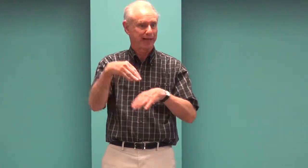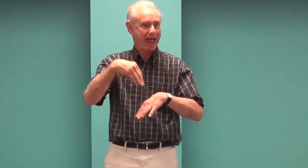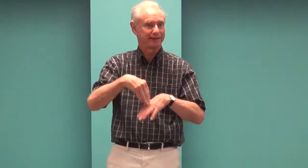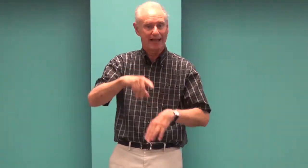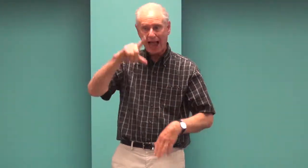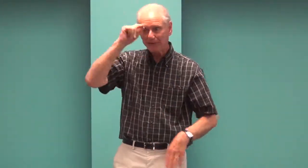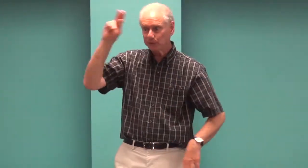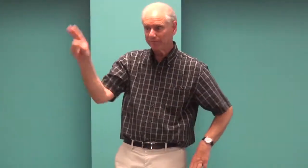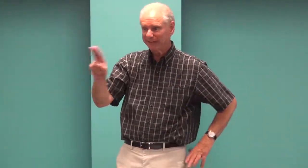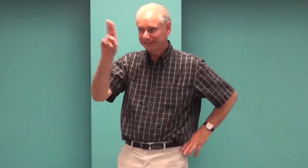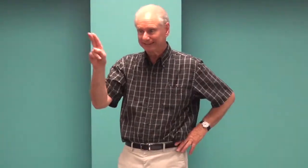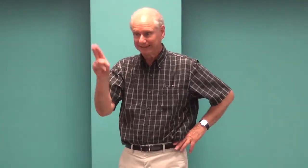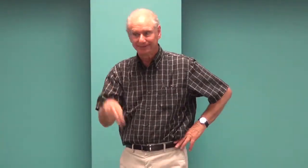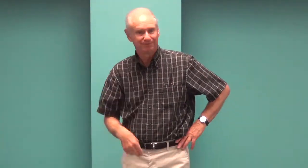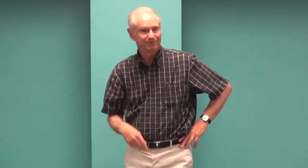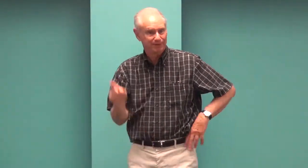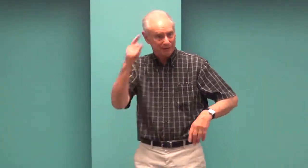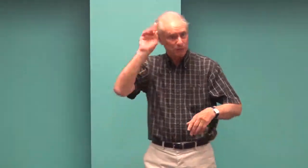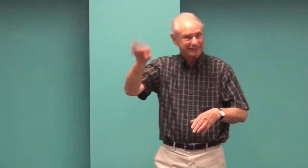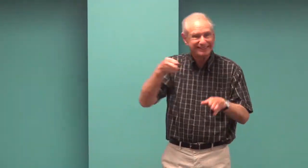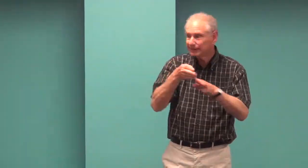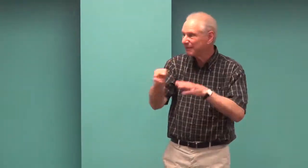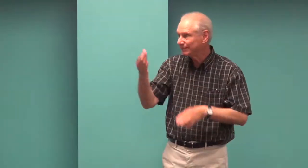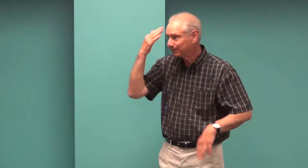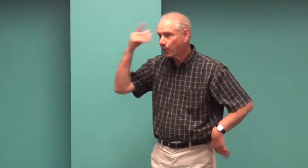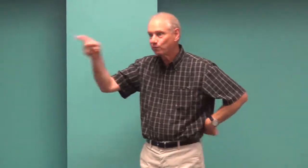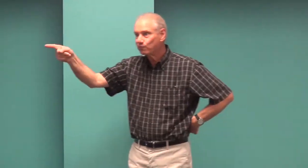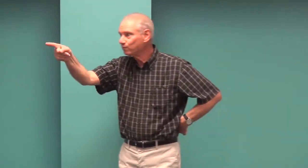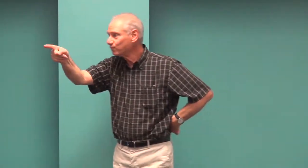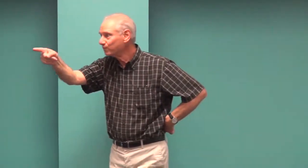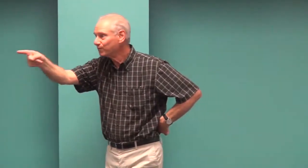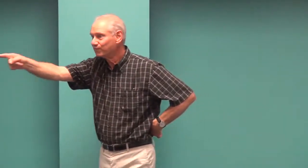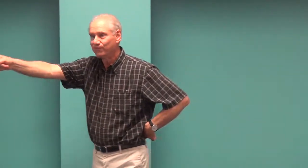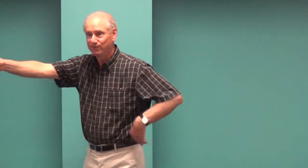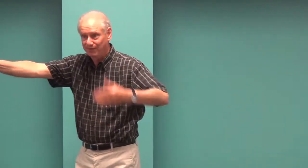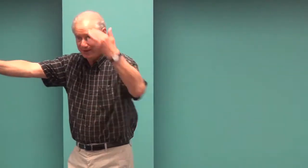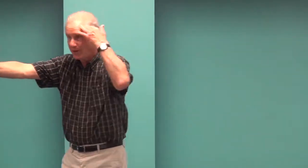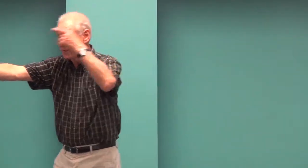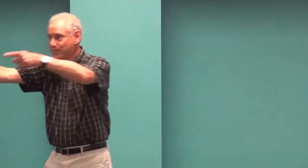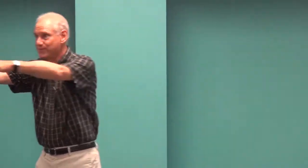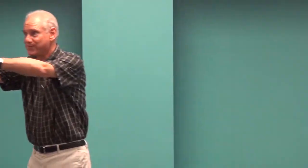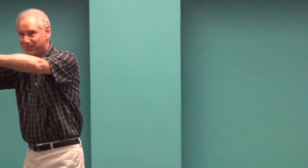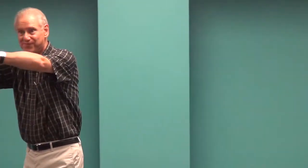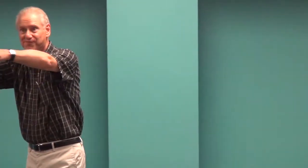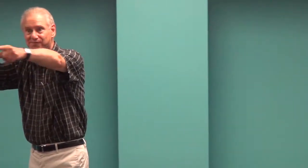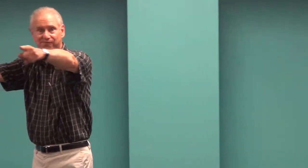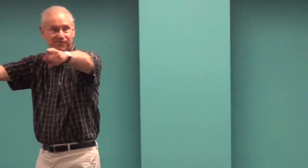Do you know what Herb's major was when he was at Gallaudet University? Does anybody know what his major was?